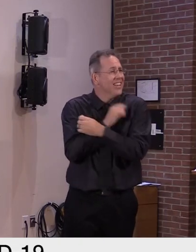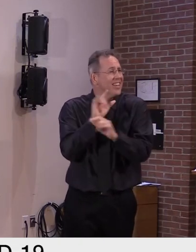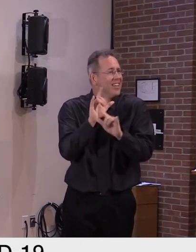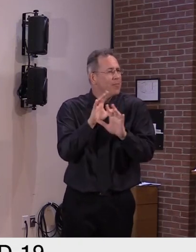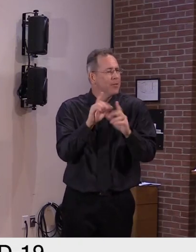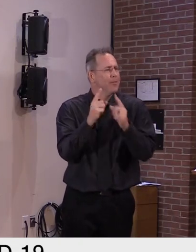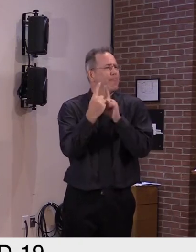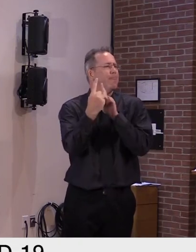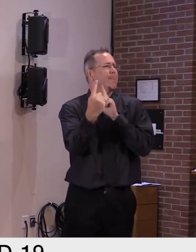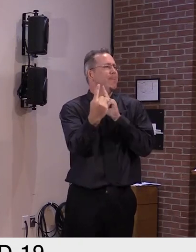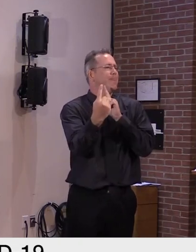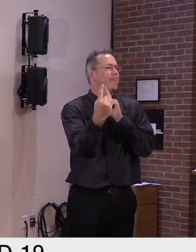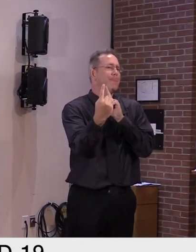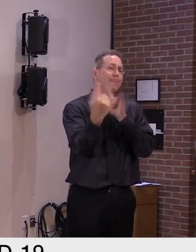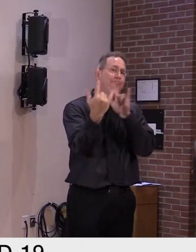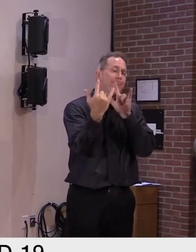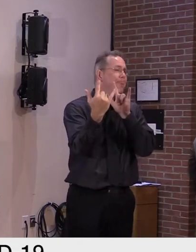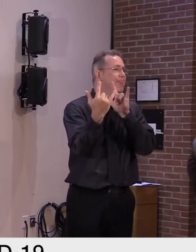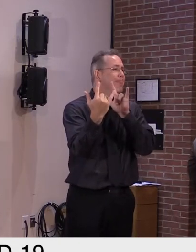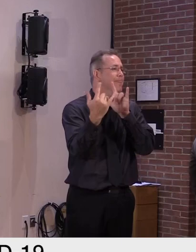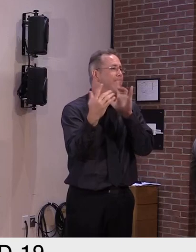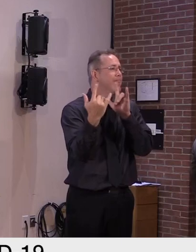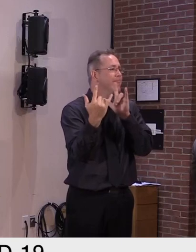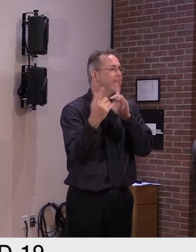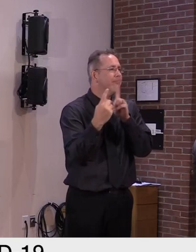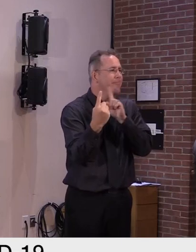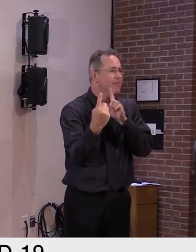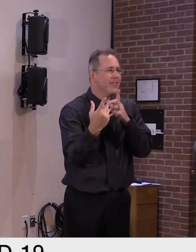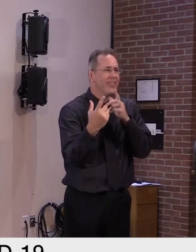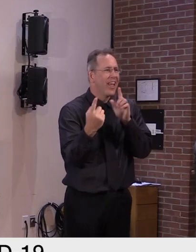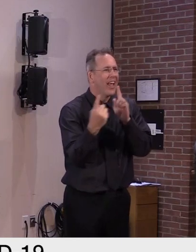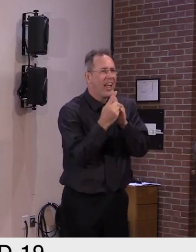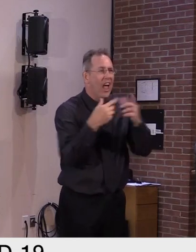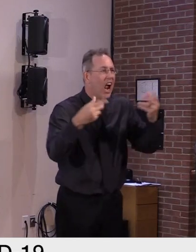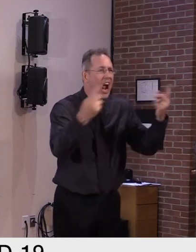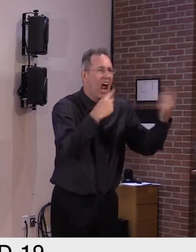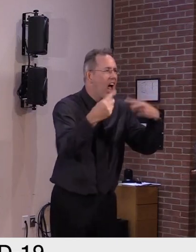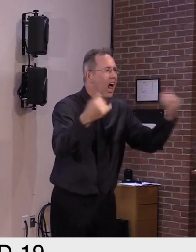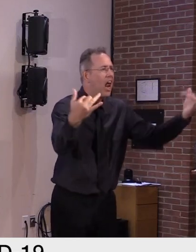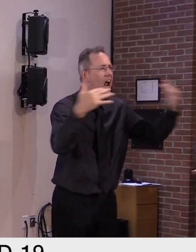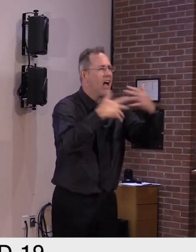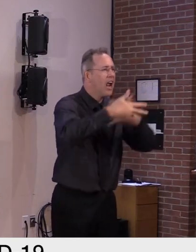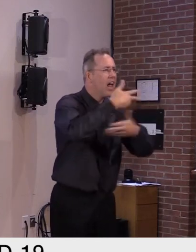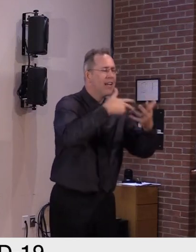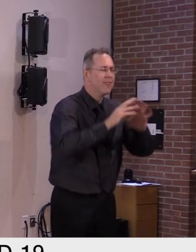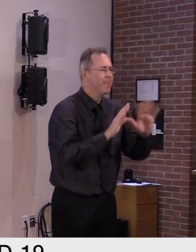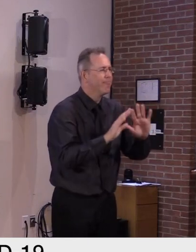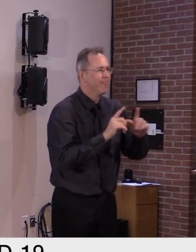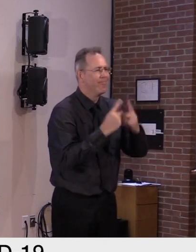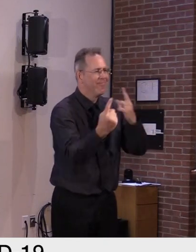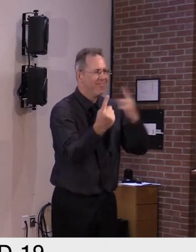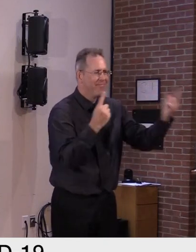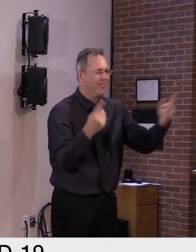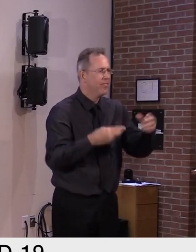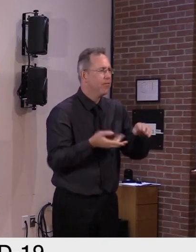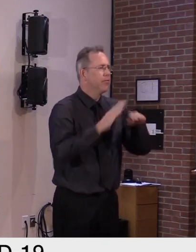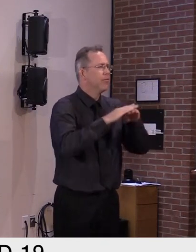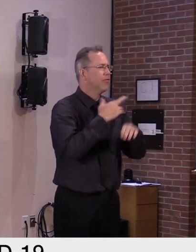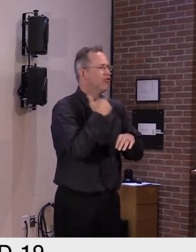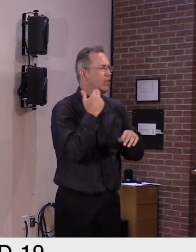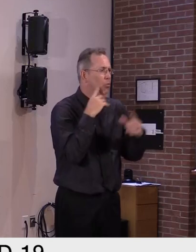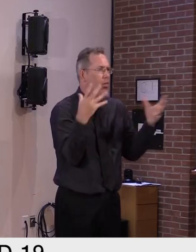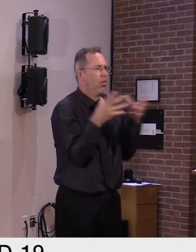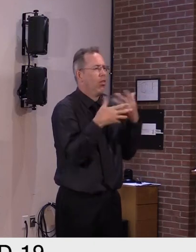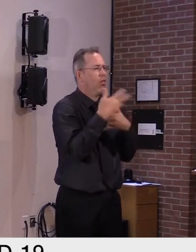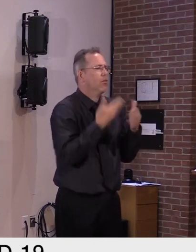activity because all those, that's a formula for super high risk taking. So it's, again, just